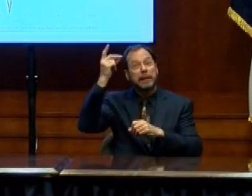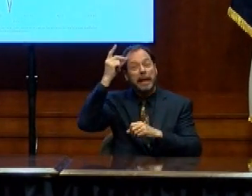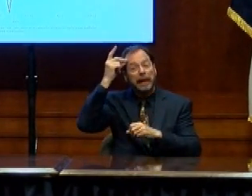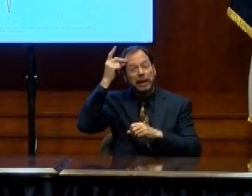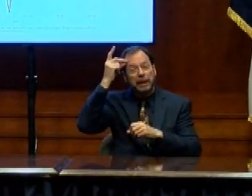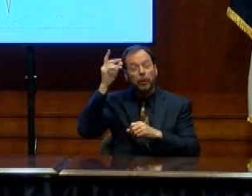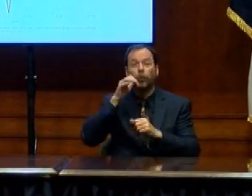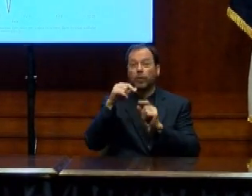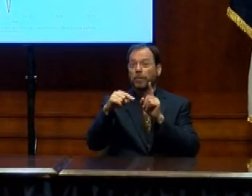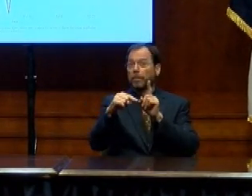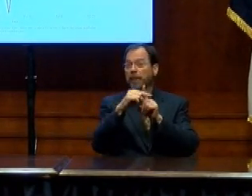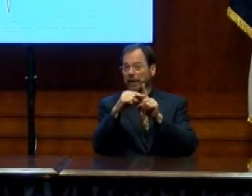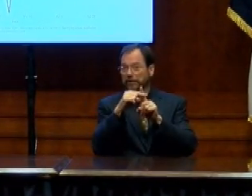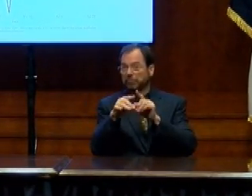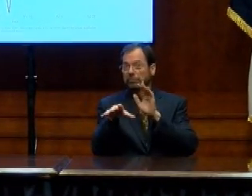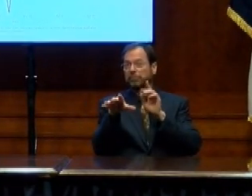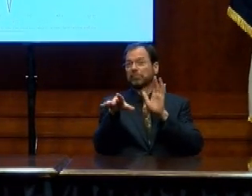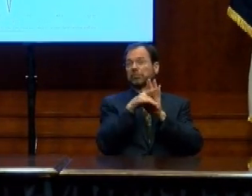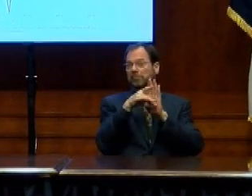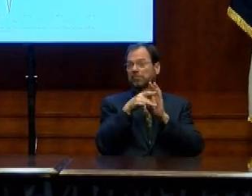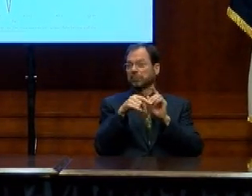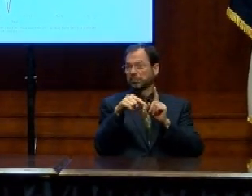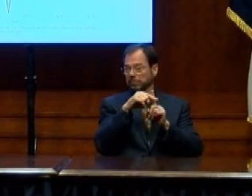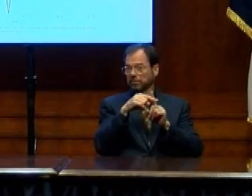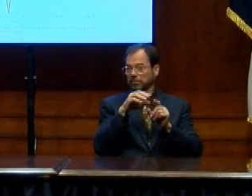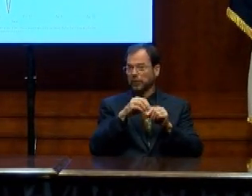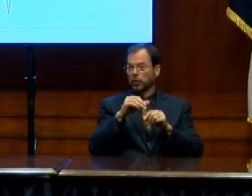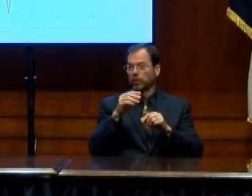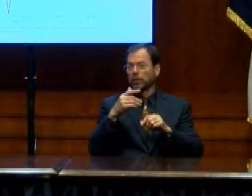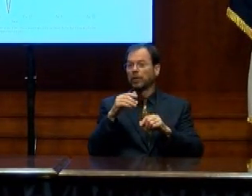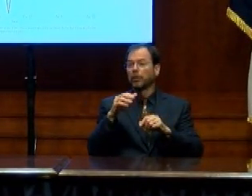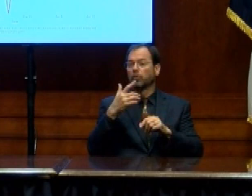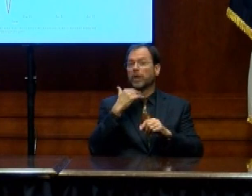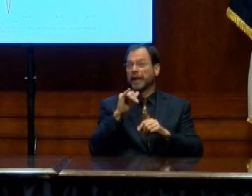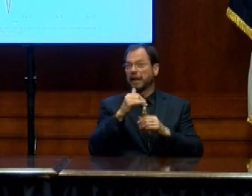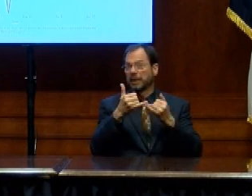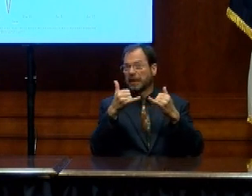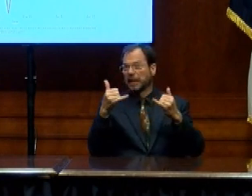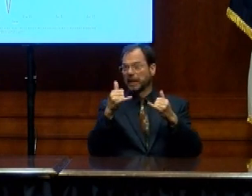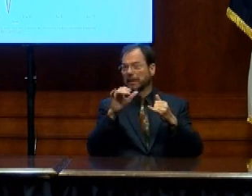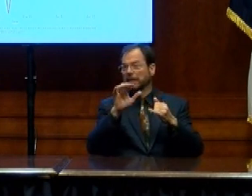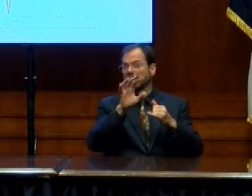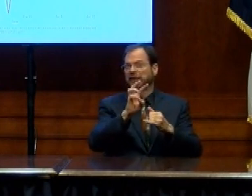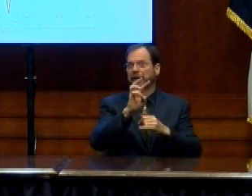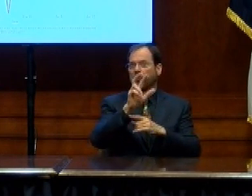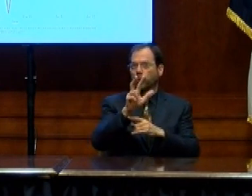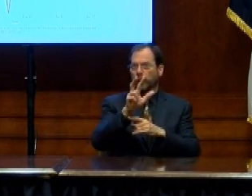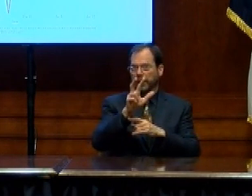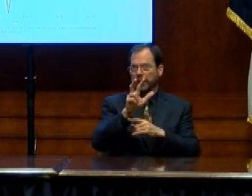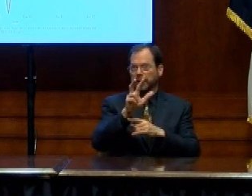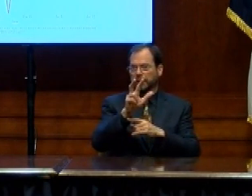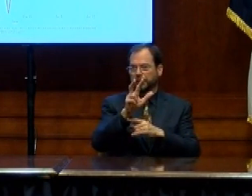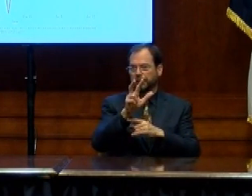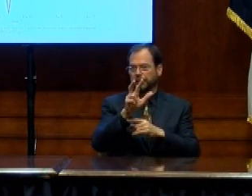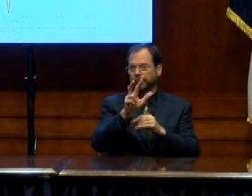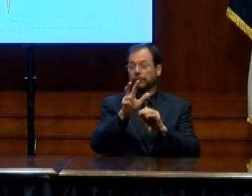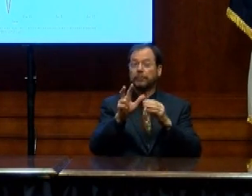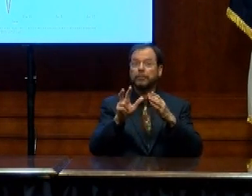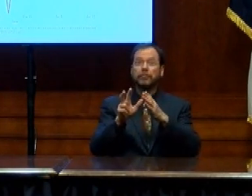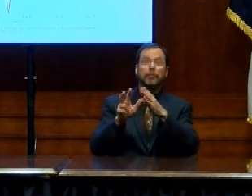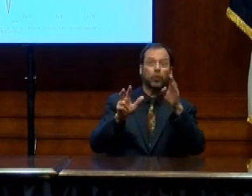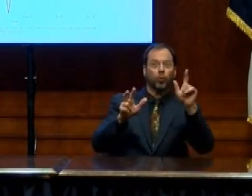County of the people testing positive to the far right in the red line is 63, which is far below the